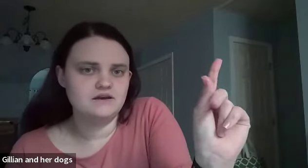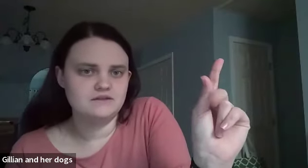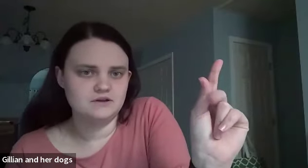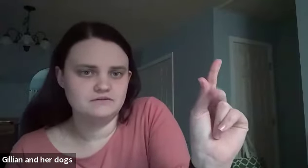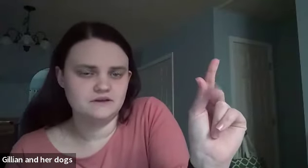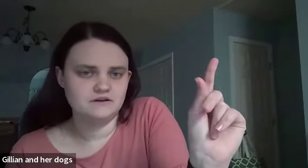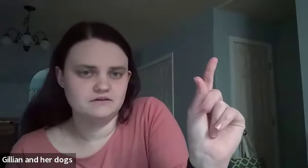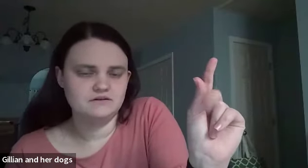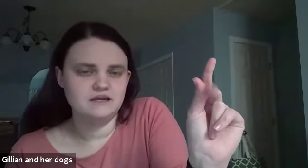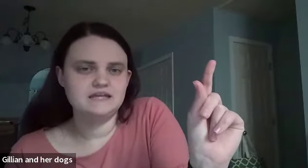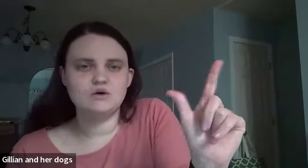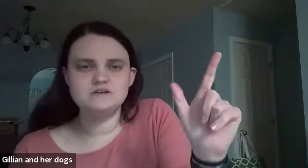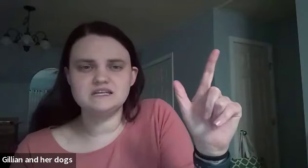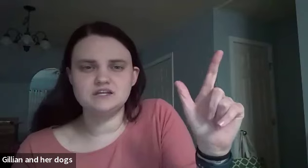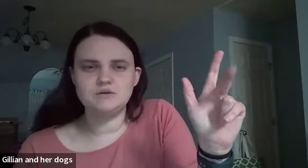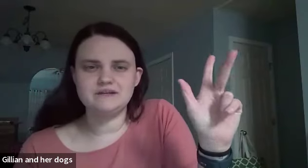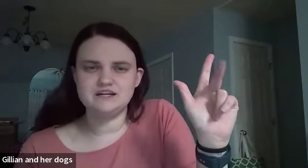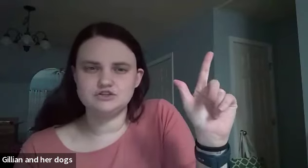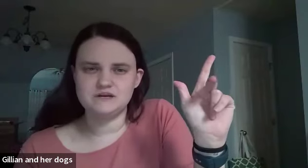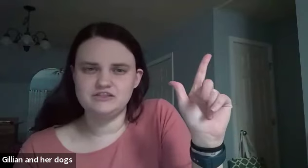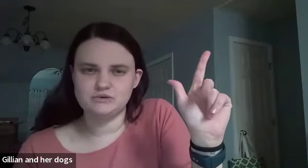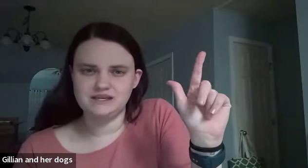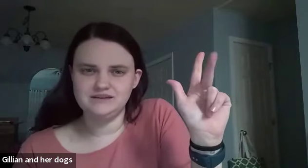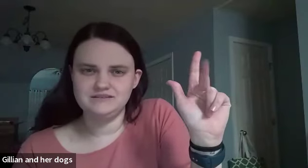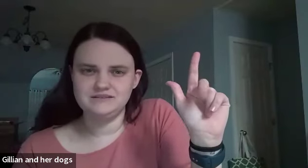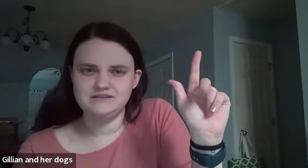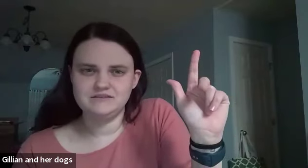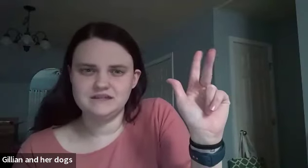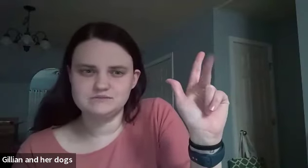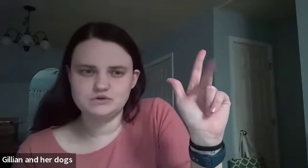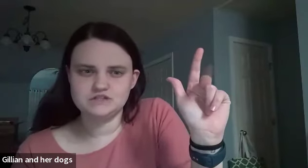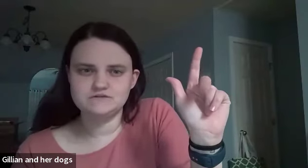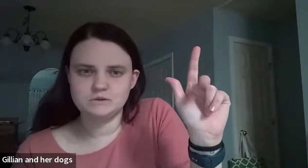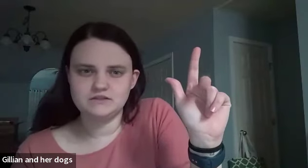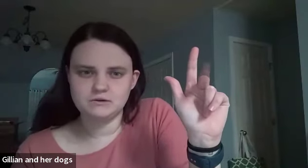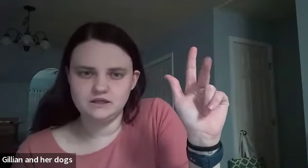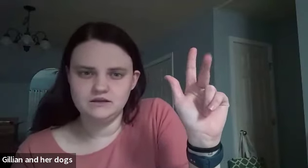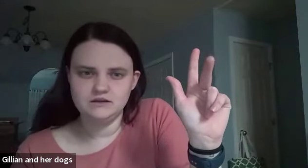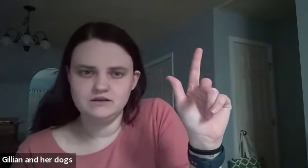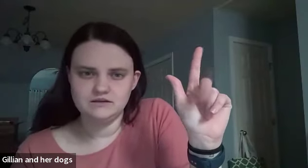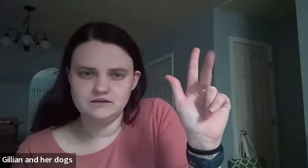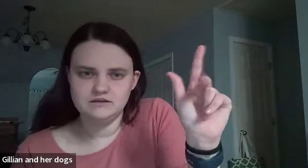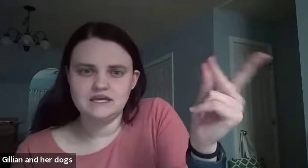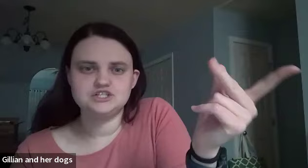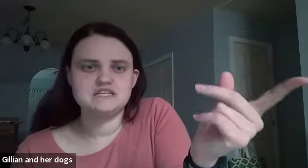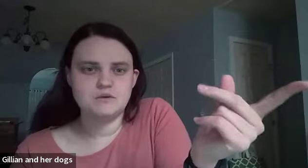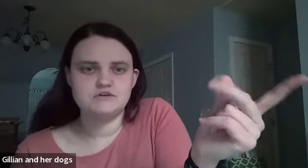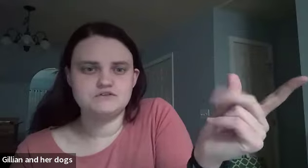the middle finger. It's almost like, when we did our 23, this motion for 23, it's just now with your